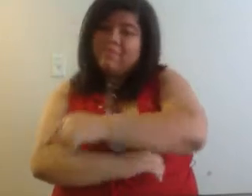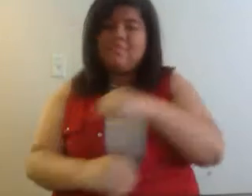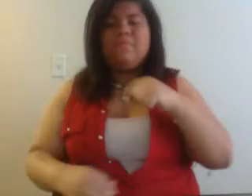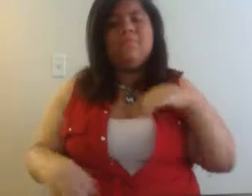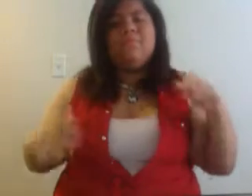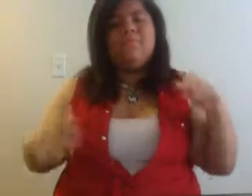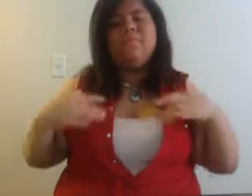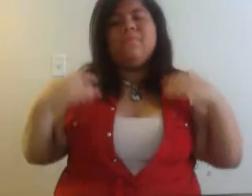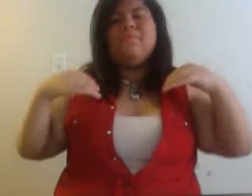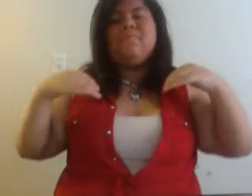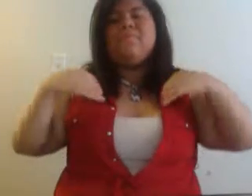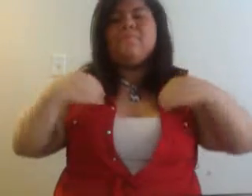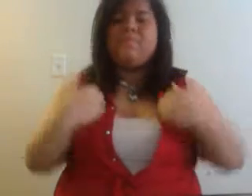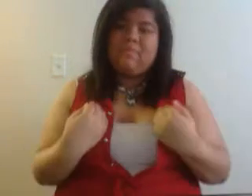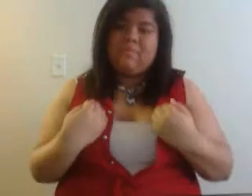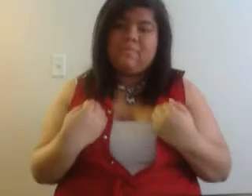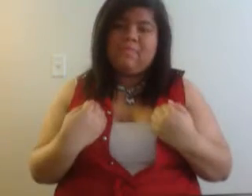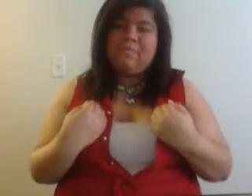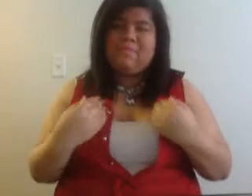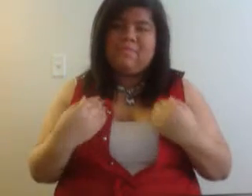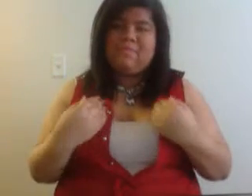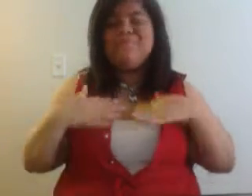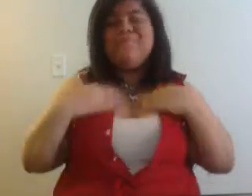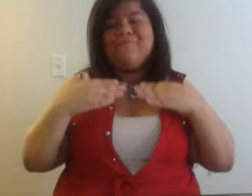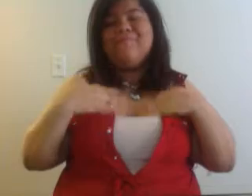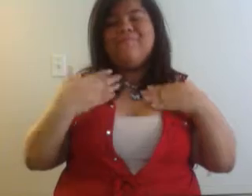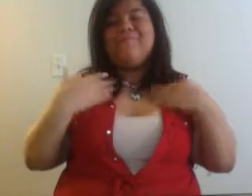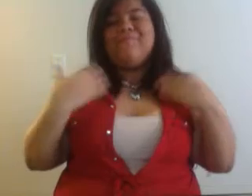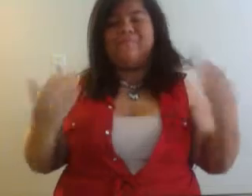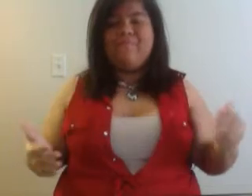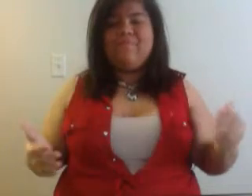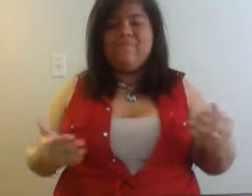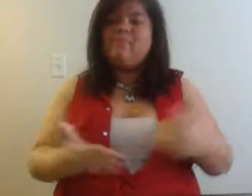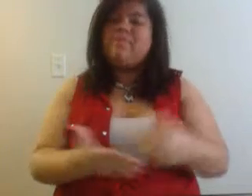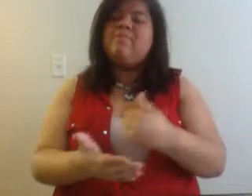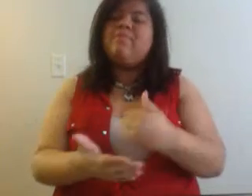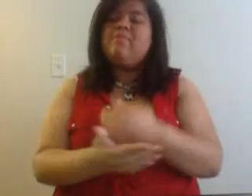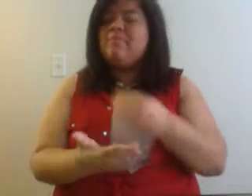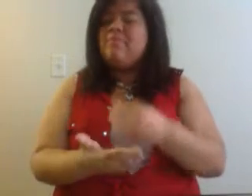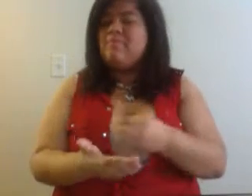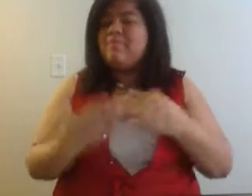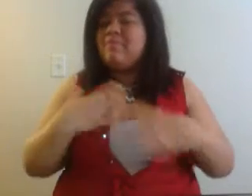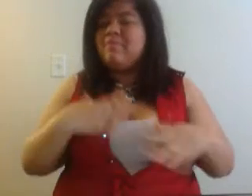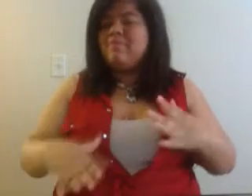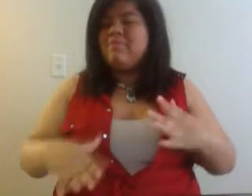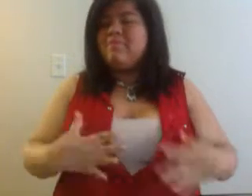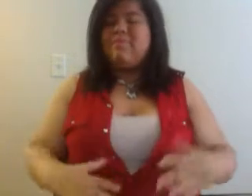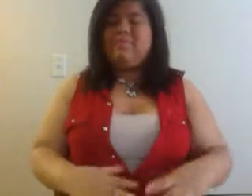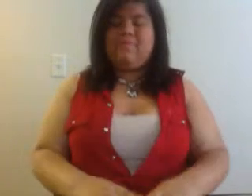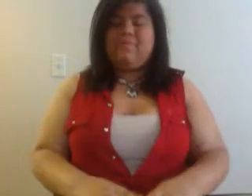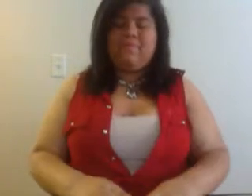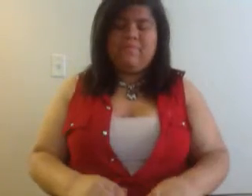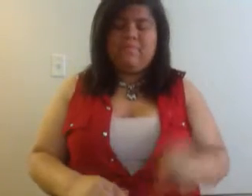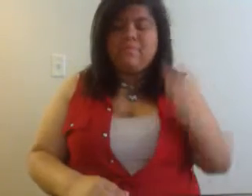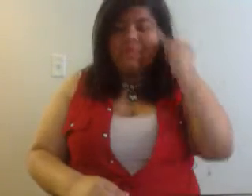I hate it when you hit and reach Such a new messiah Cause